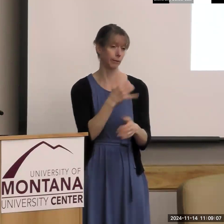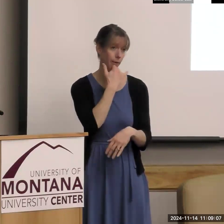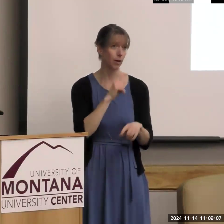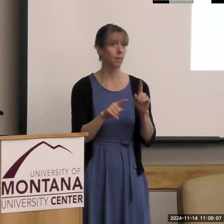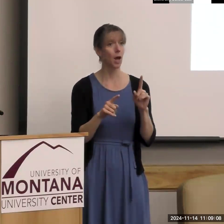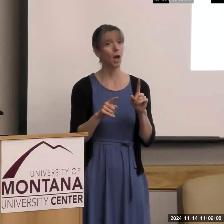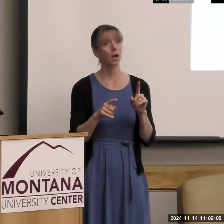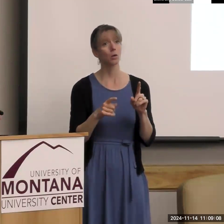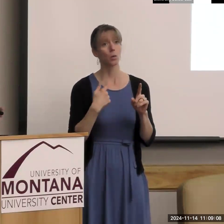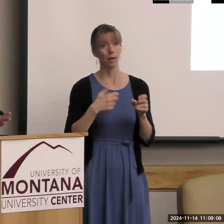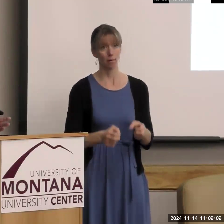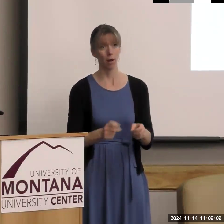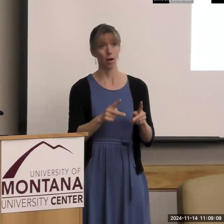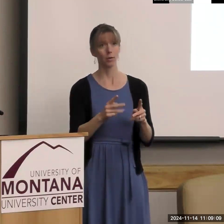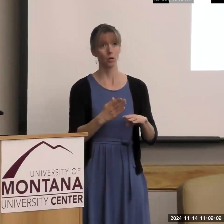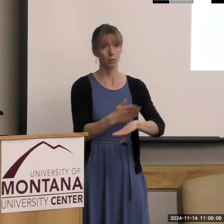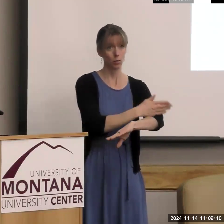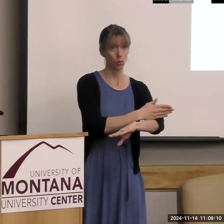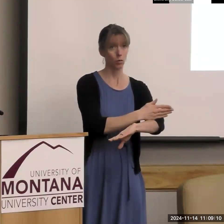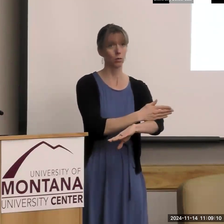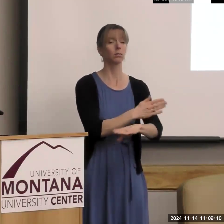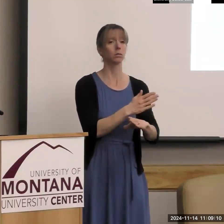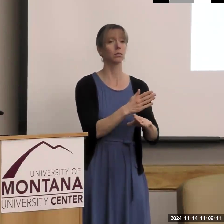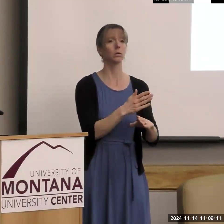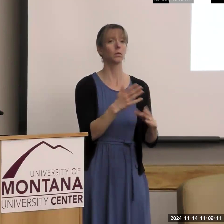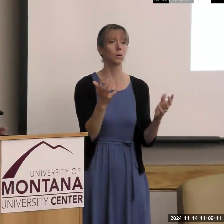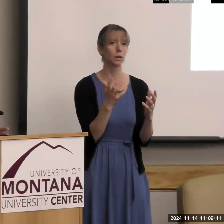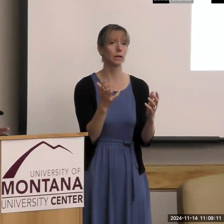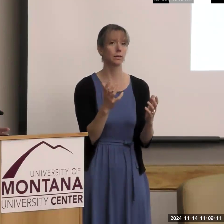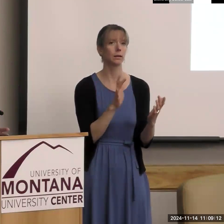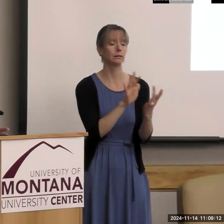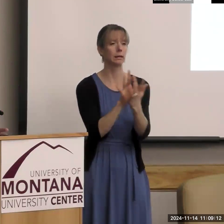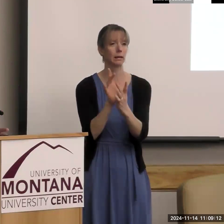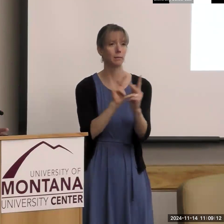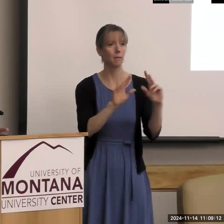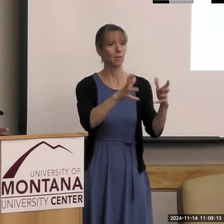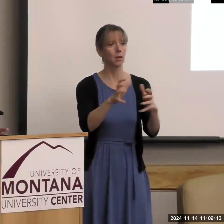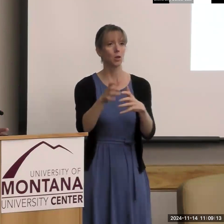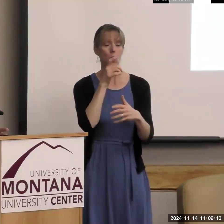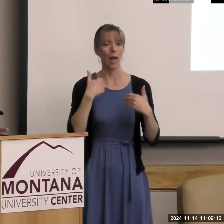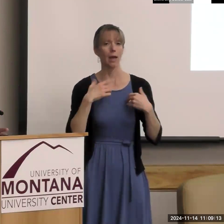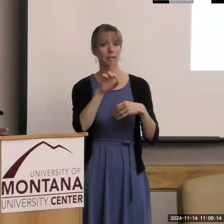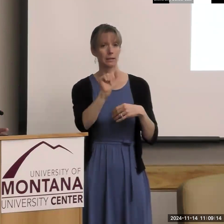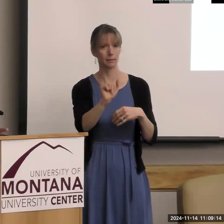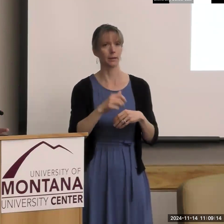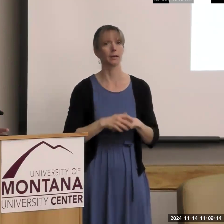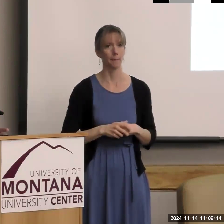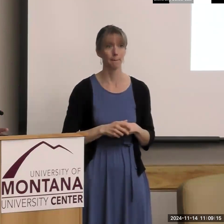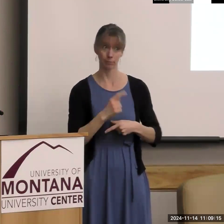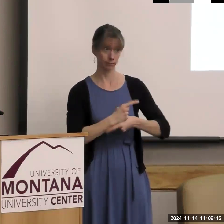have an opportunity for improvement on is reaching populations with disabilities,